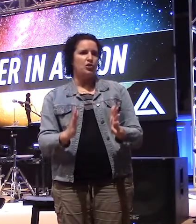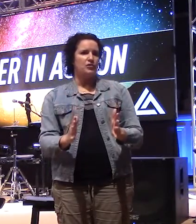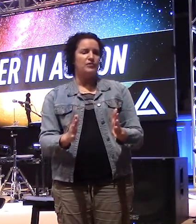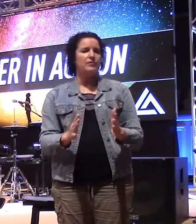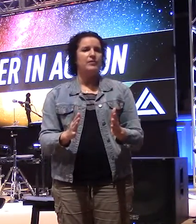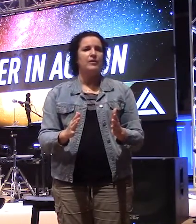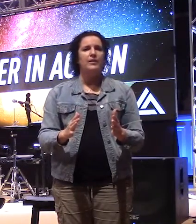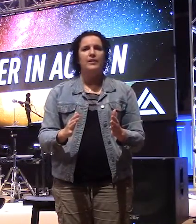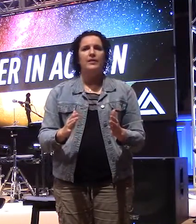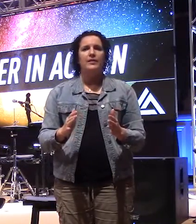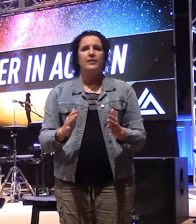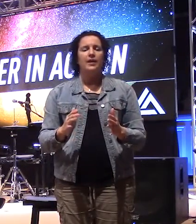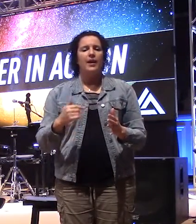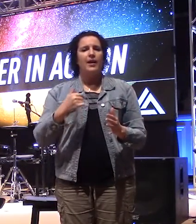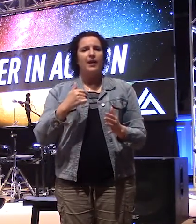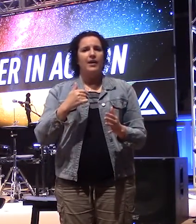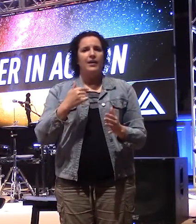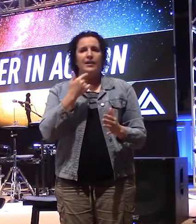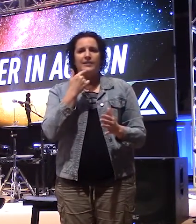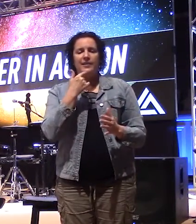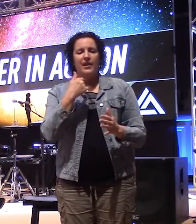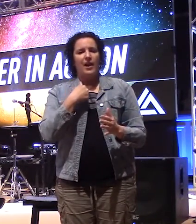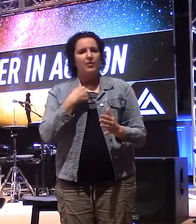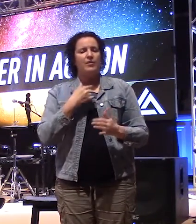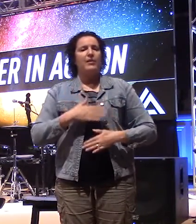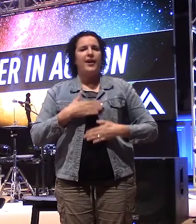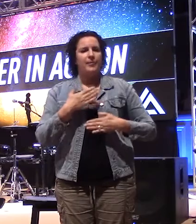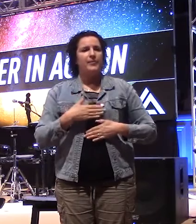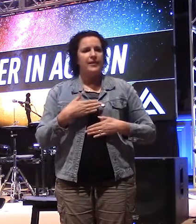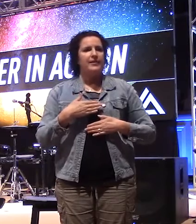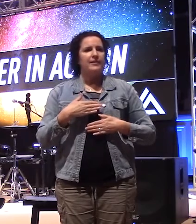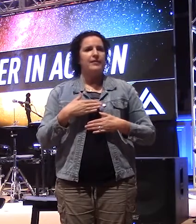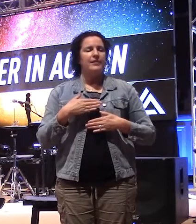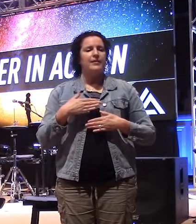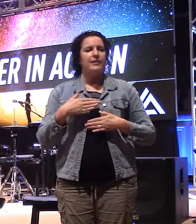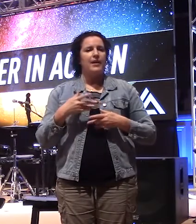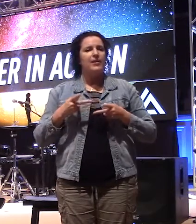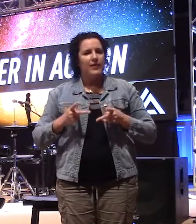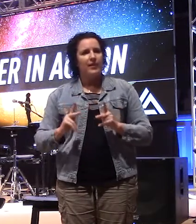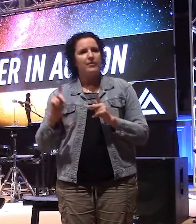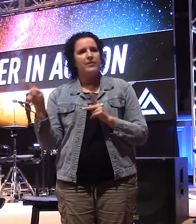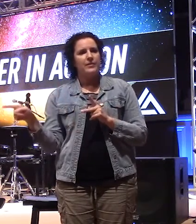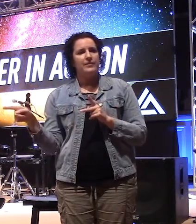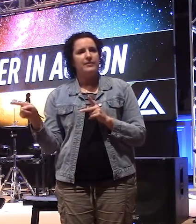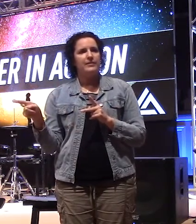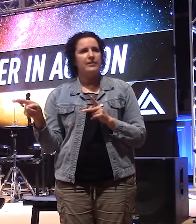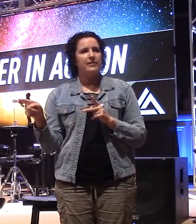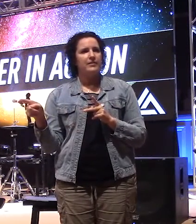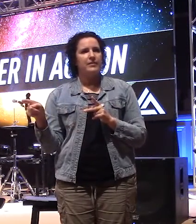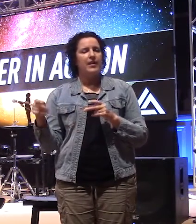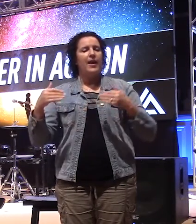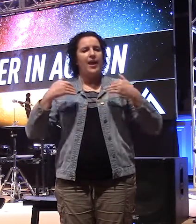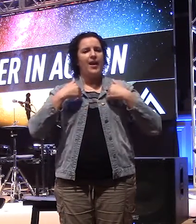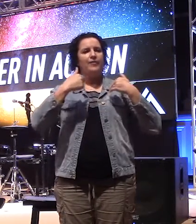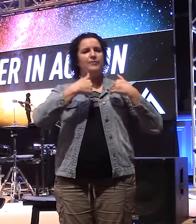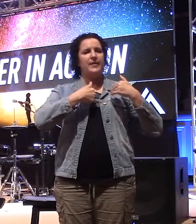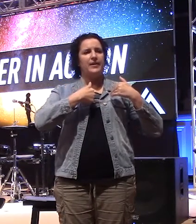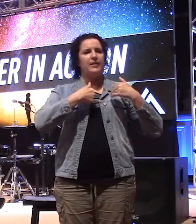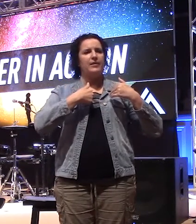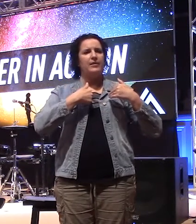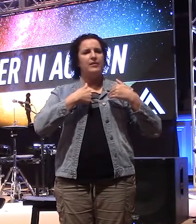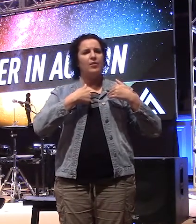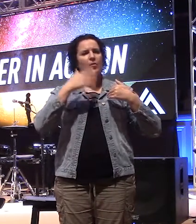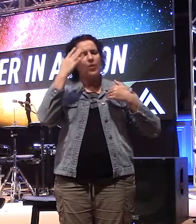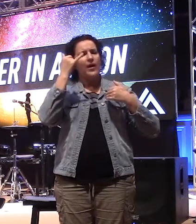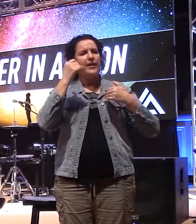Corinthians 12, he said, I'm gladly let this thorn in the flesh have me, so the power of